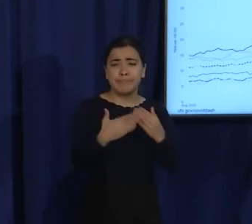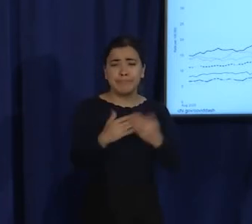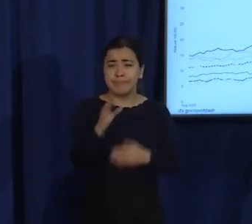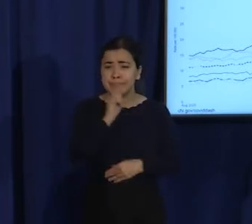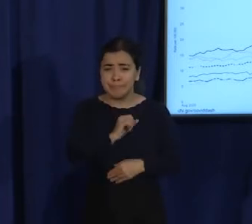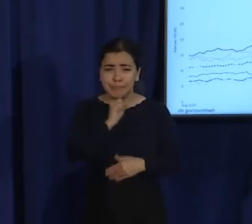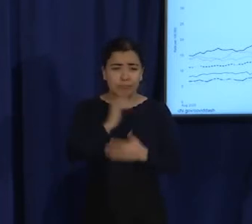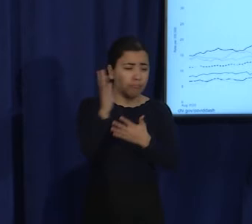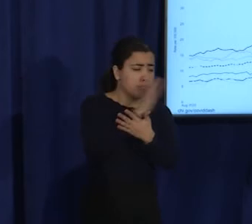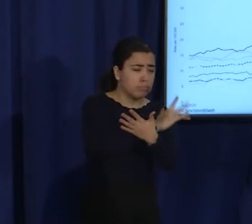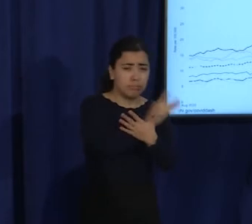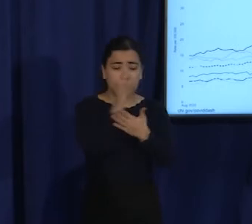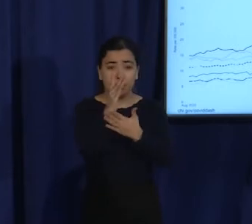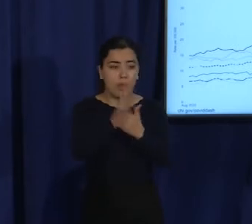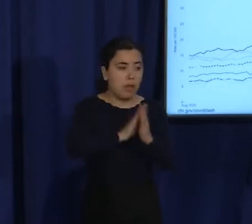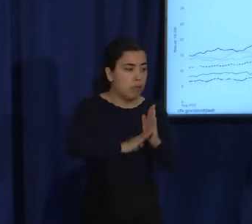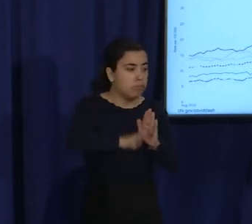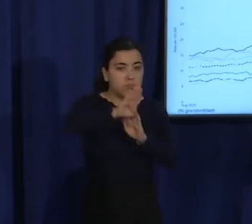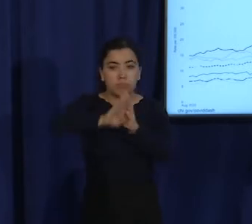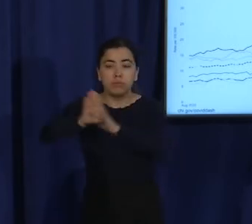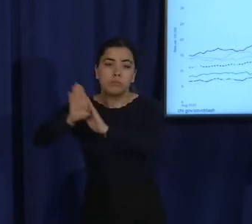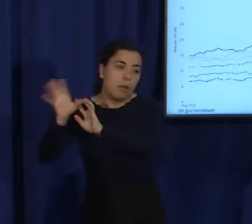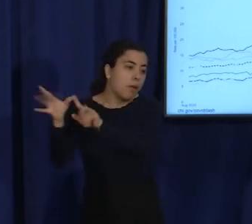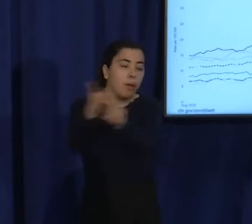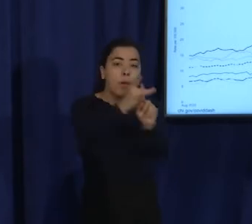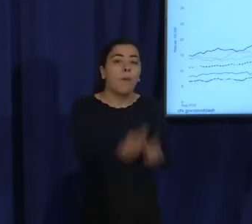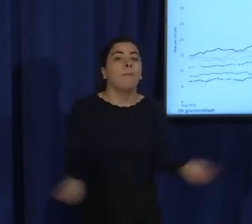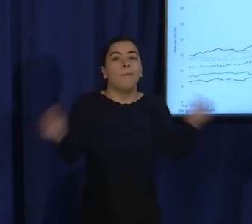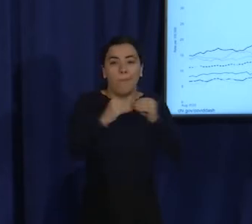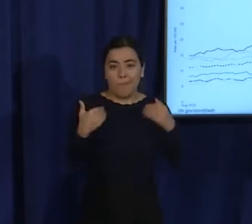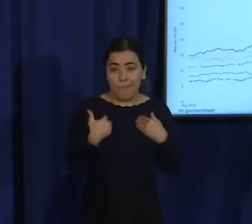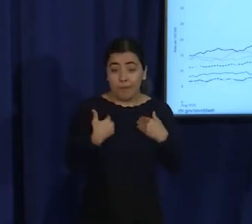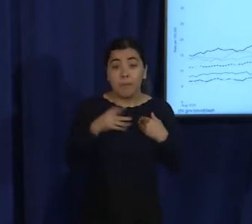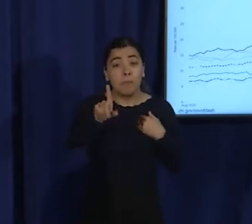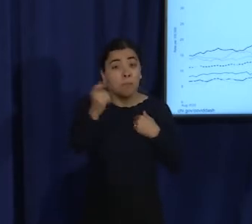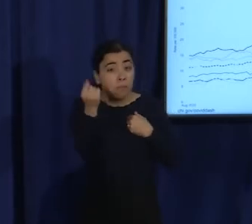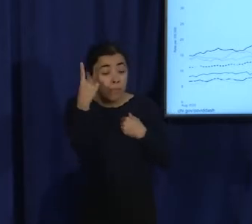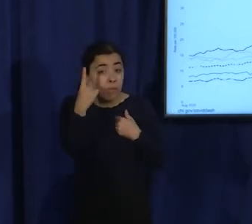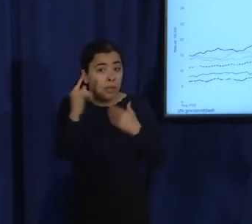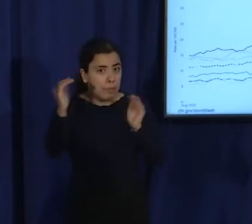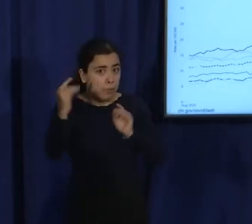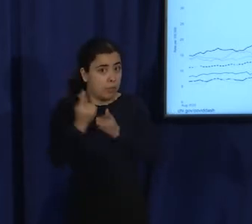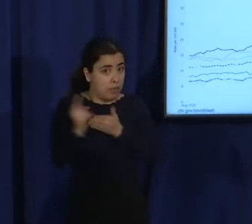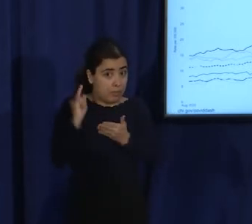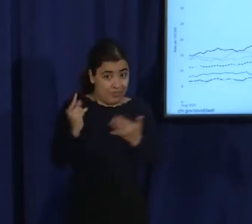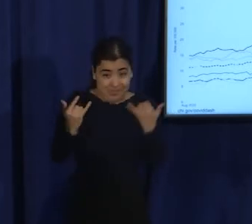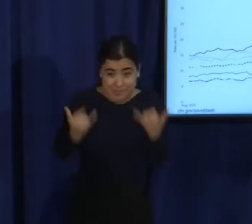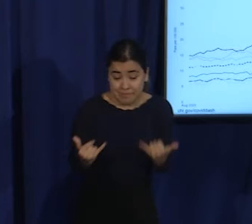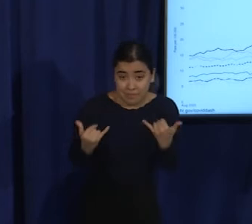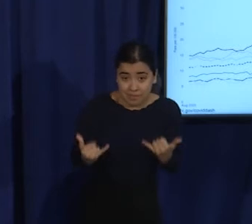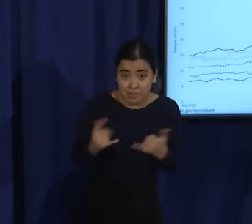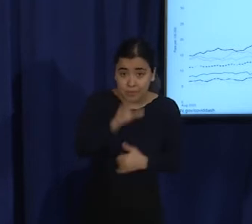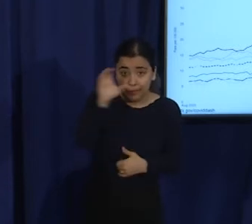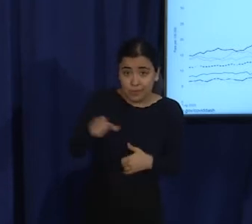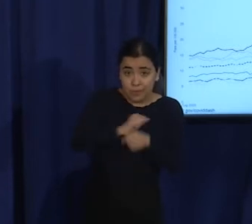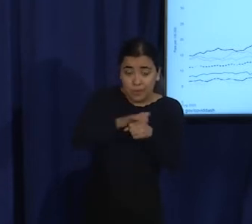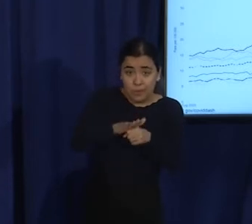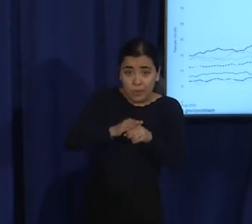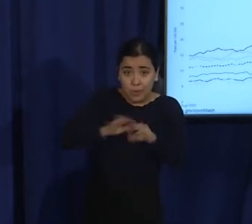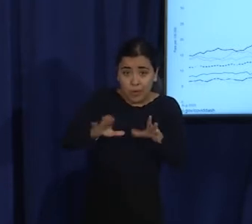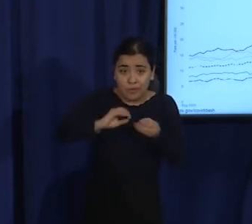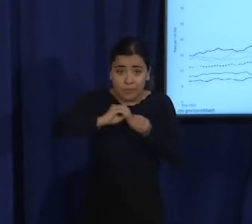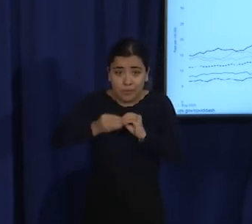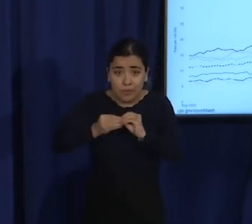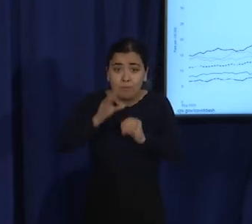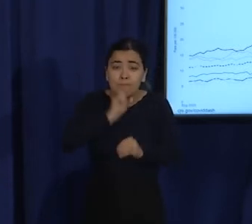older Chicagoans. But I want to point out something different just from last week, is that right now in Chicago, COVID rates